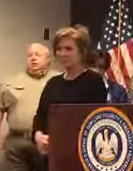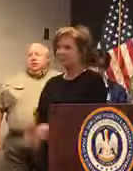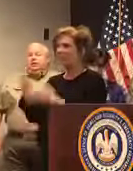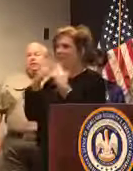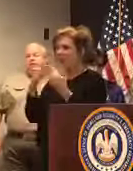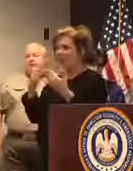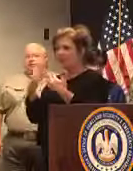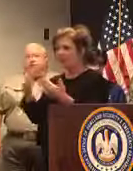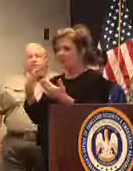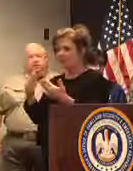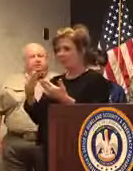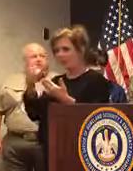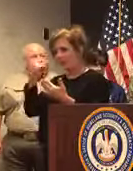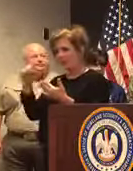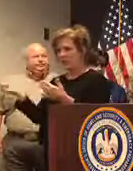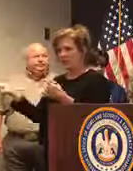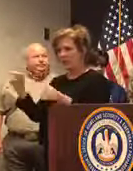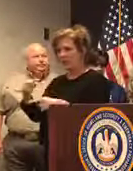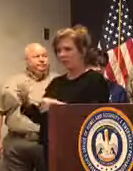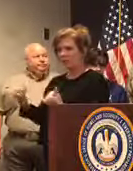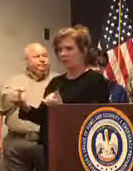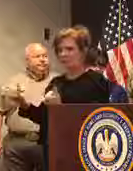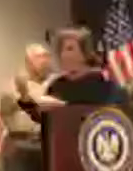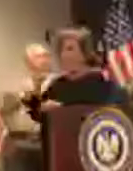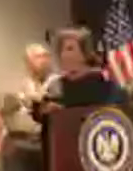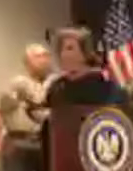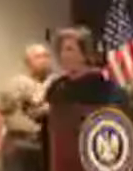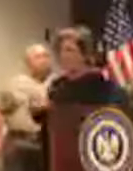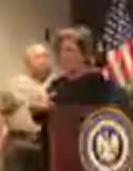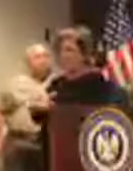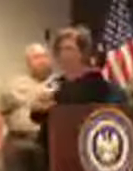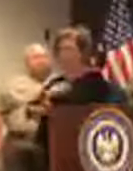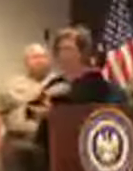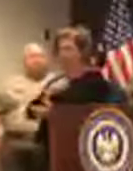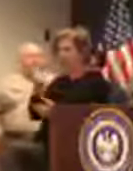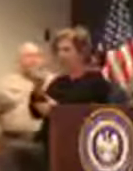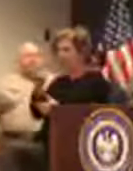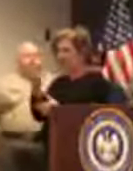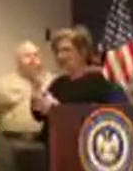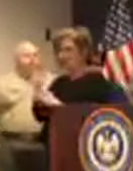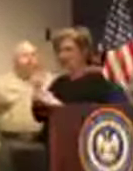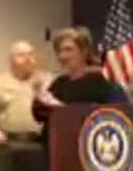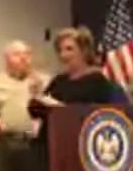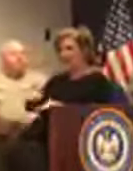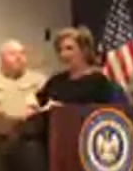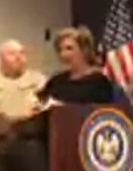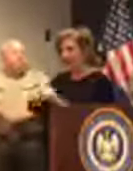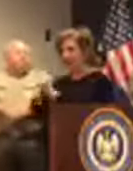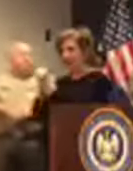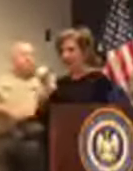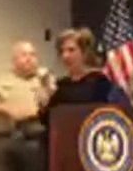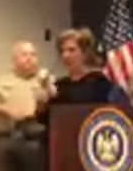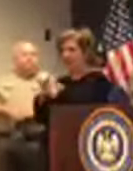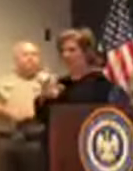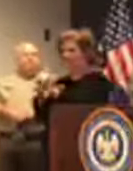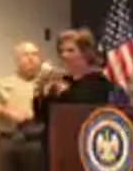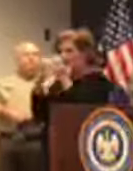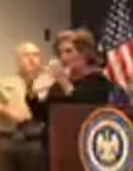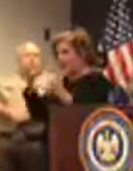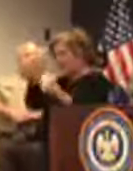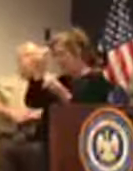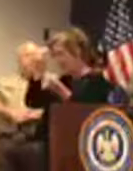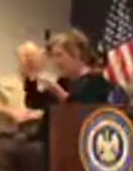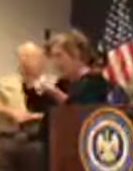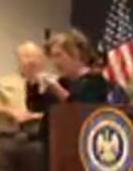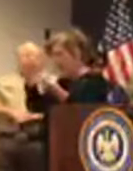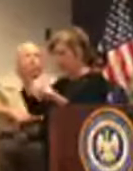Thank you all for gathering with us again today. I'm sorry we're running just a few minutes late. We had a lot of information to